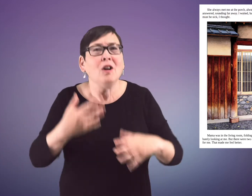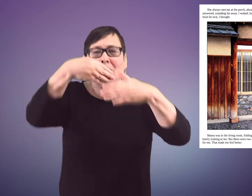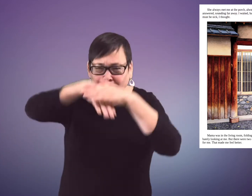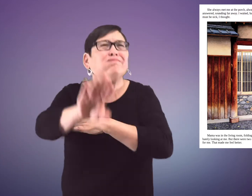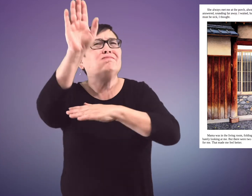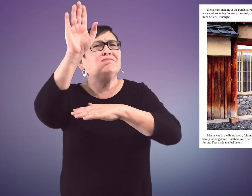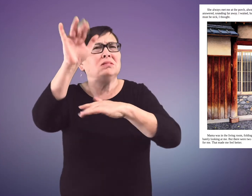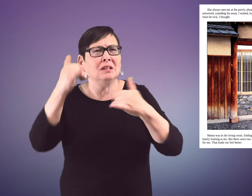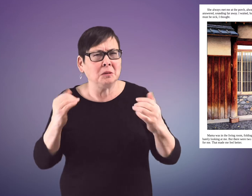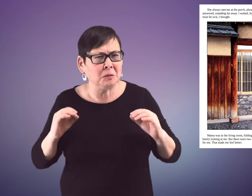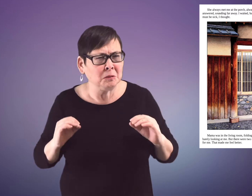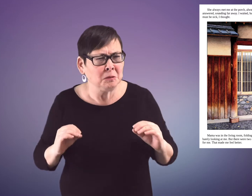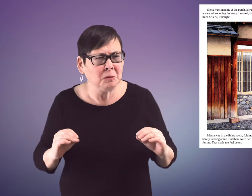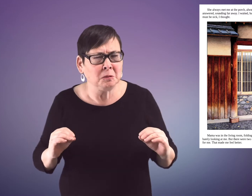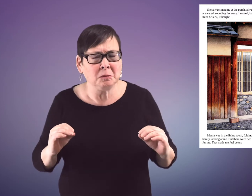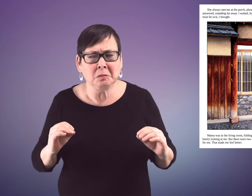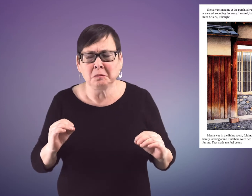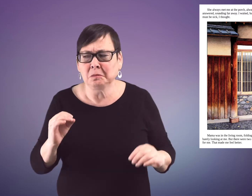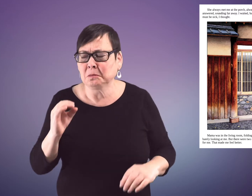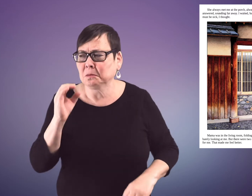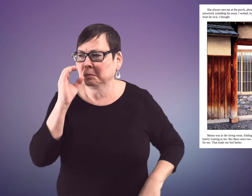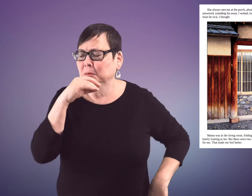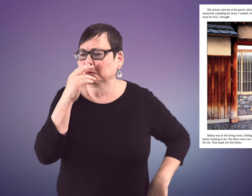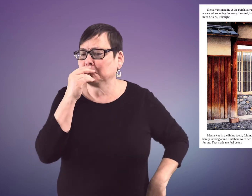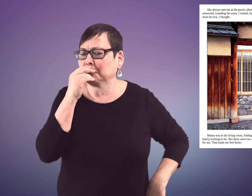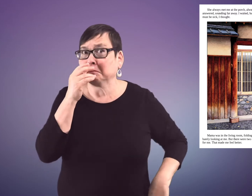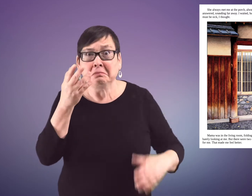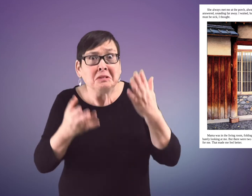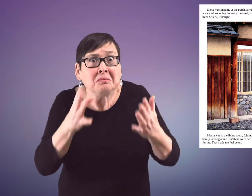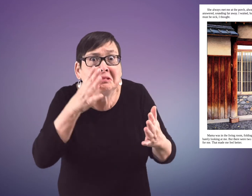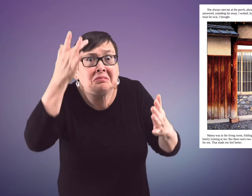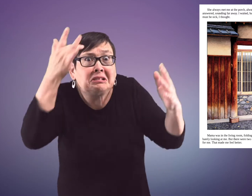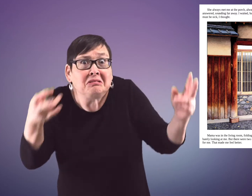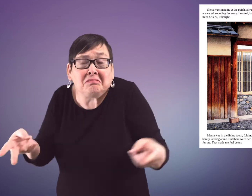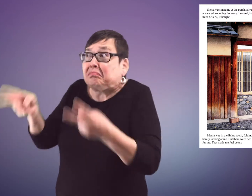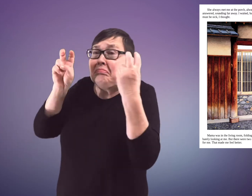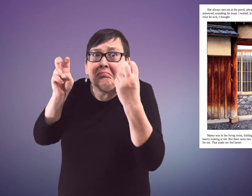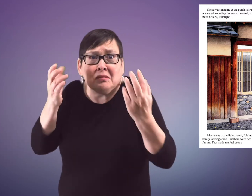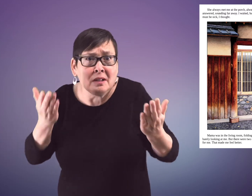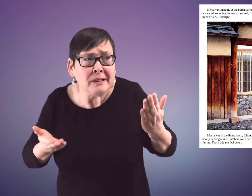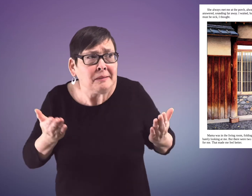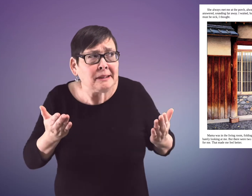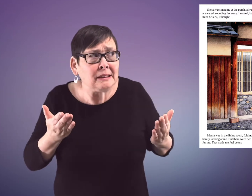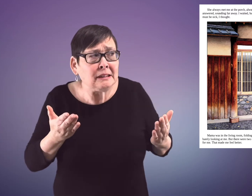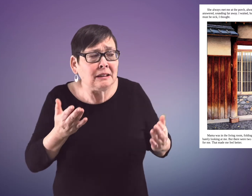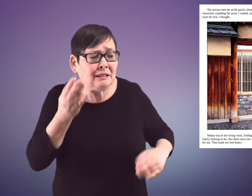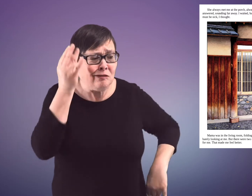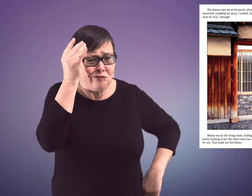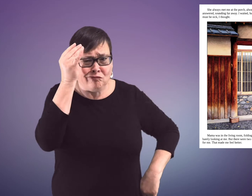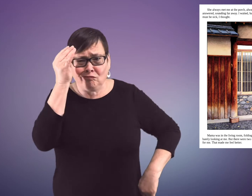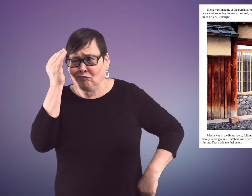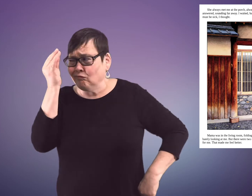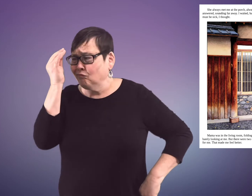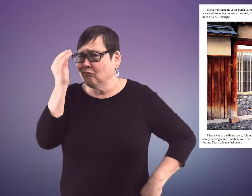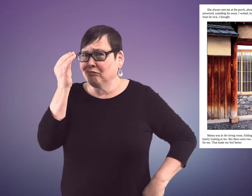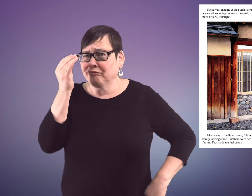always. I called again, "Mama." And finally she answered, sounding far